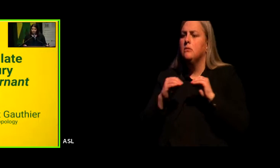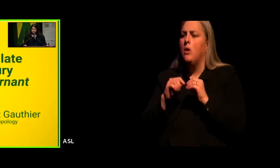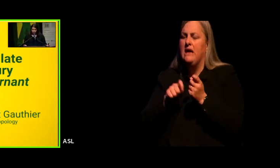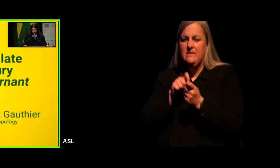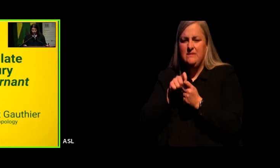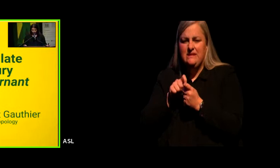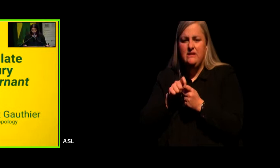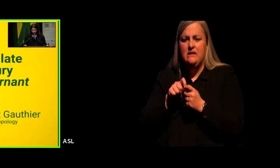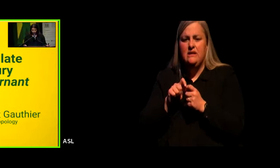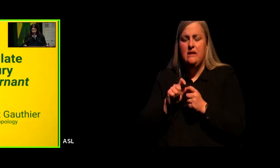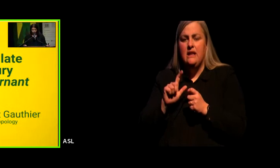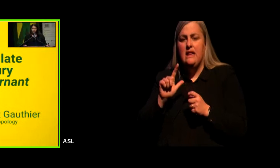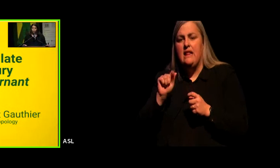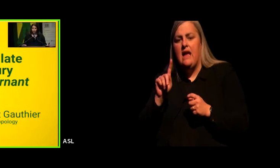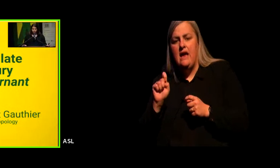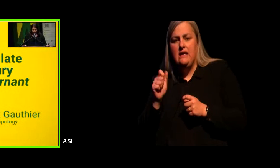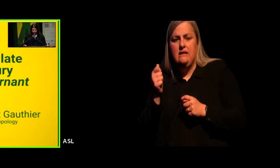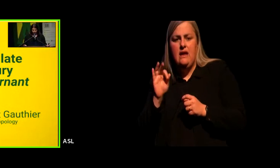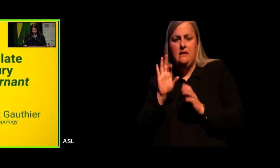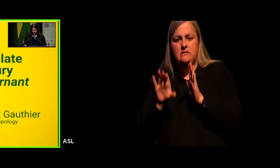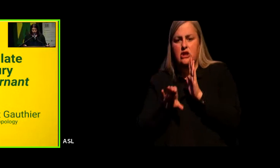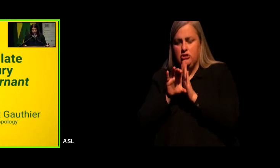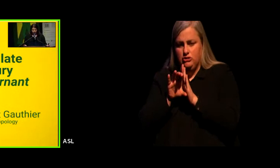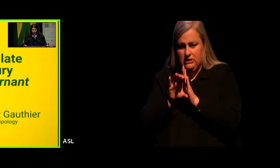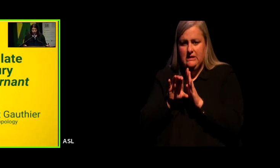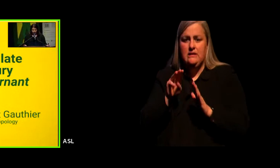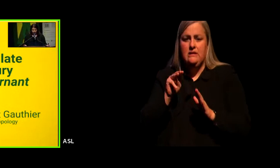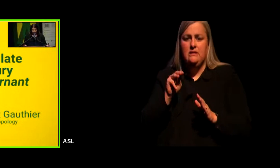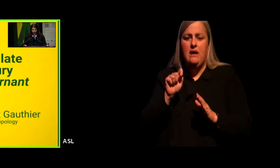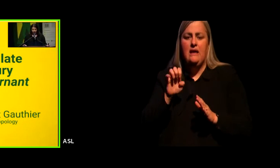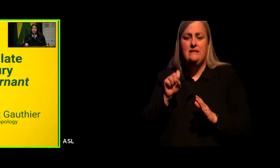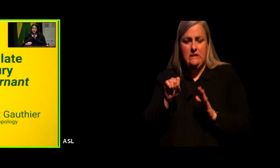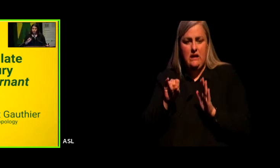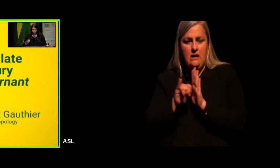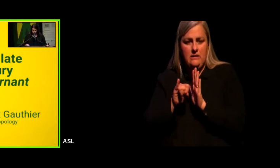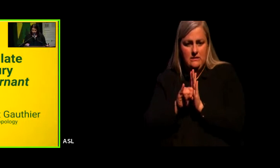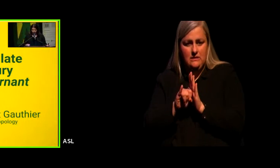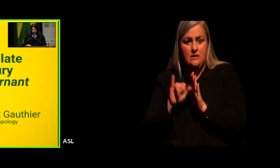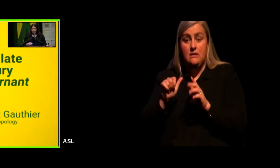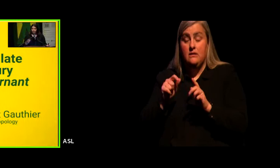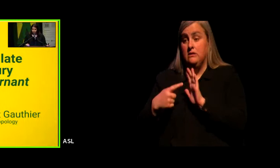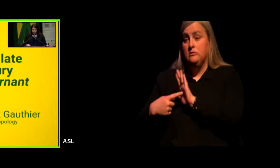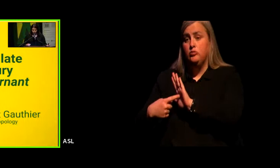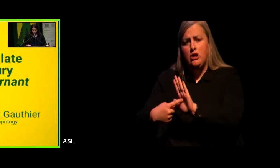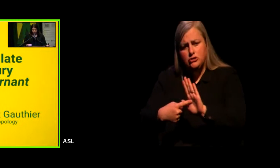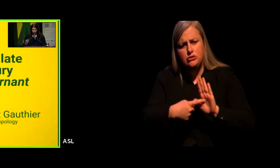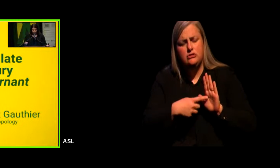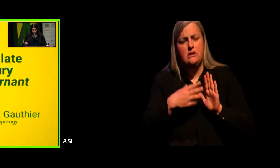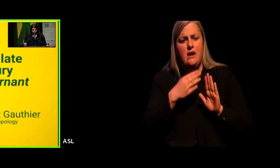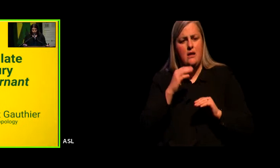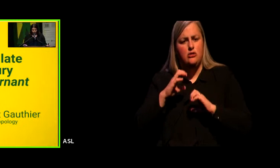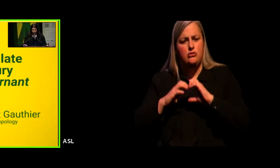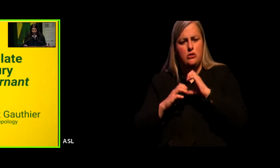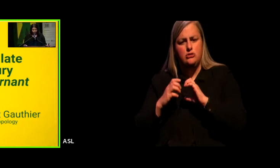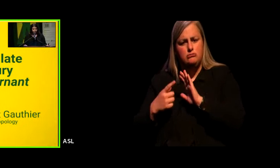19th century overwintering or hivernant Métis identity and its expression and construction through